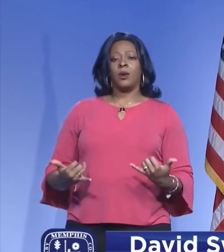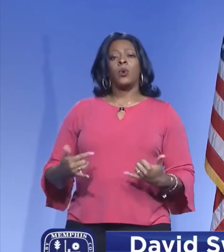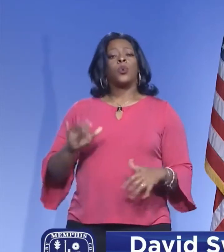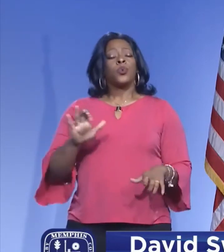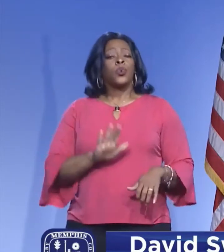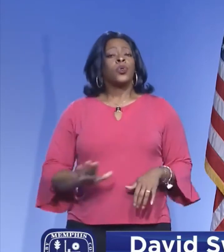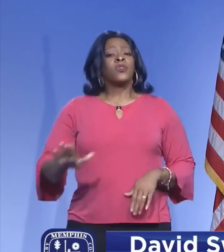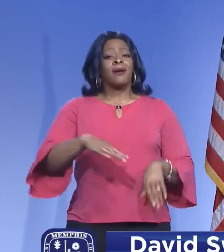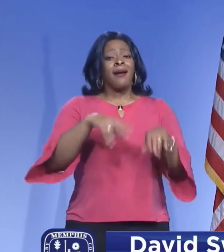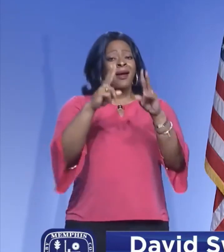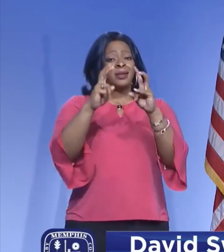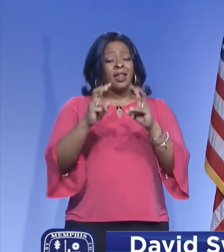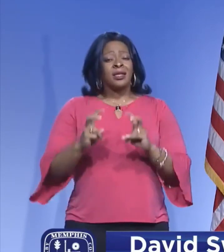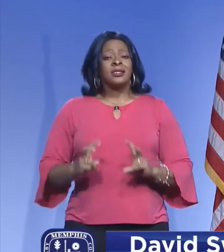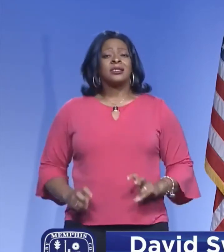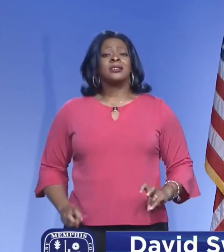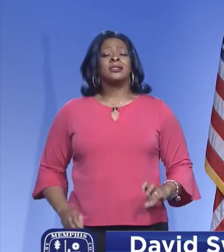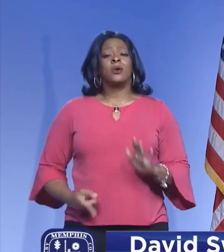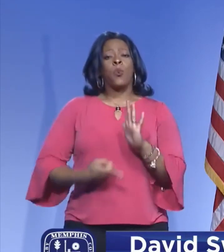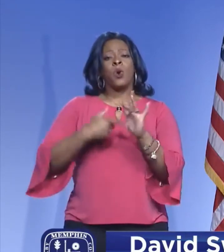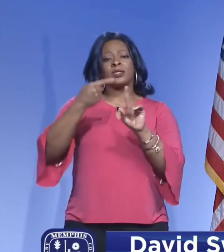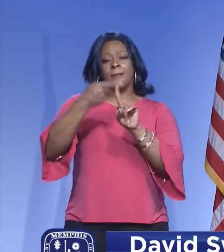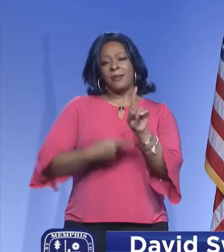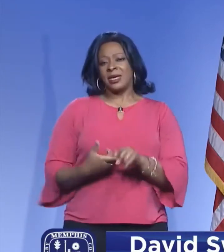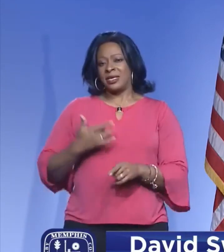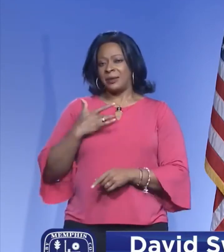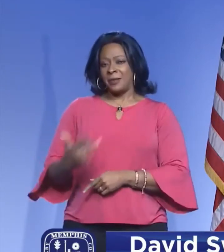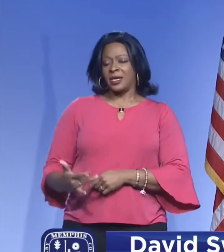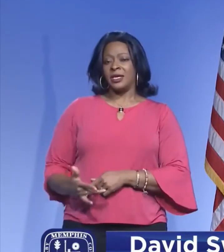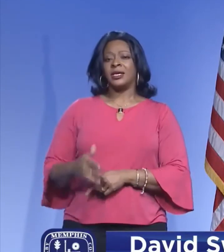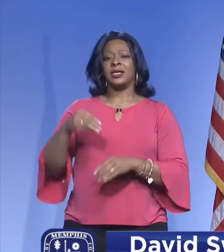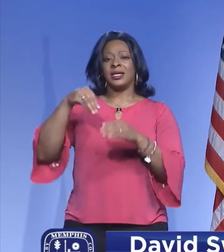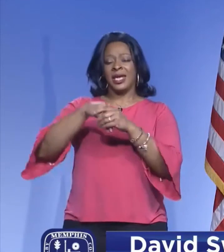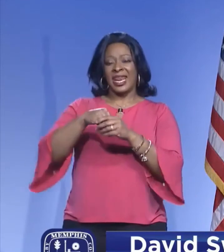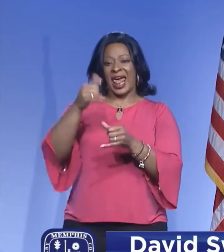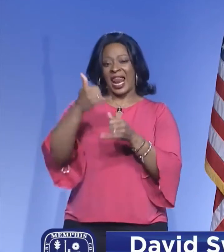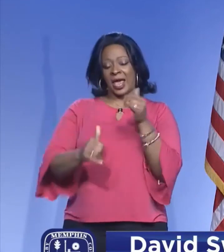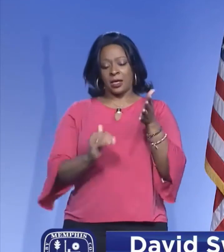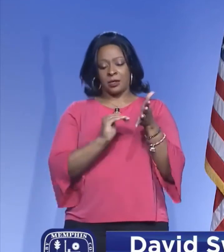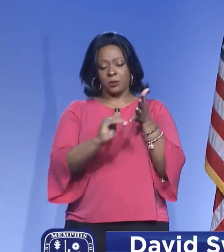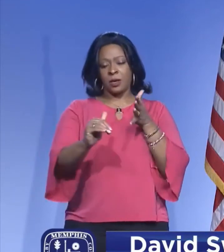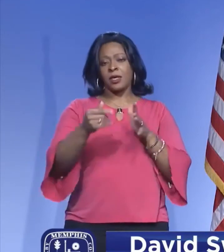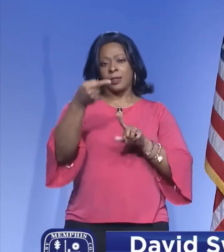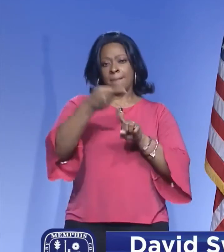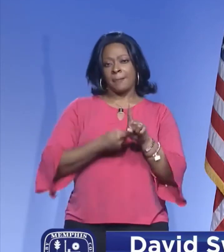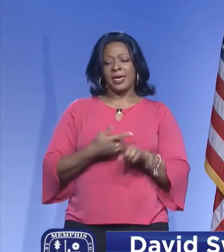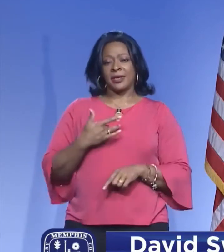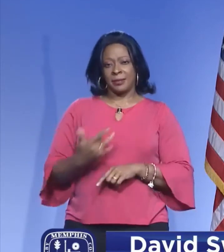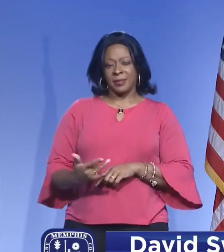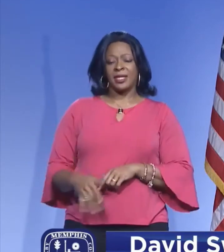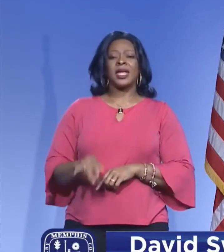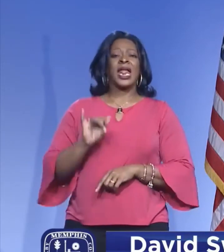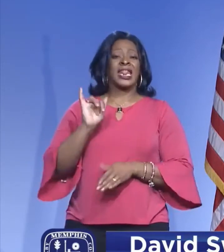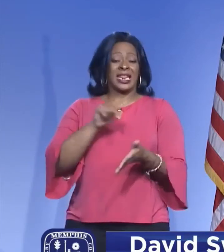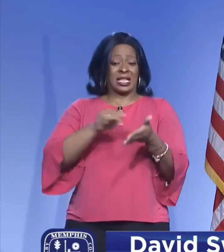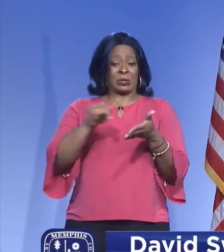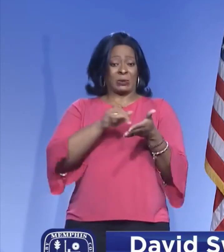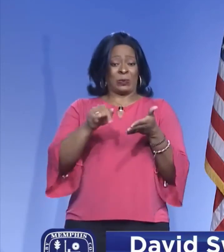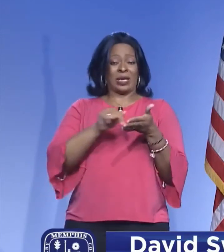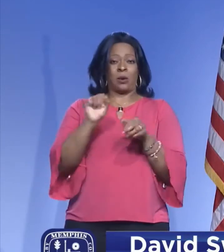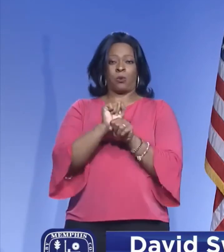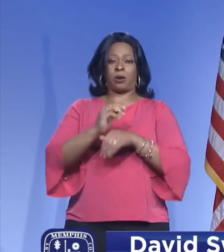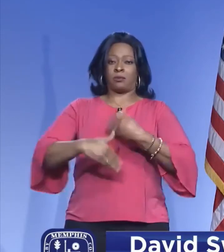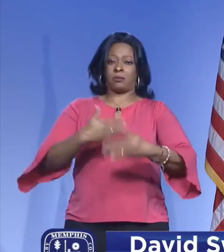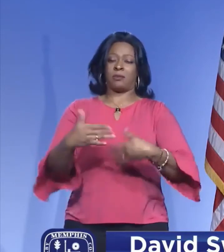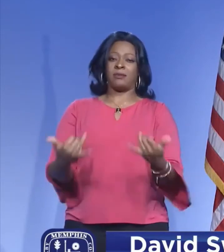their analysis once a month, and they do it in the last week of the month. So this is the week that work is going